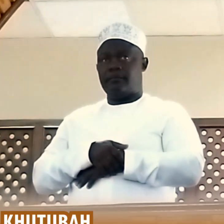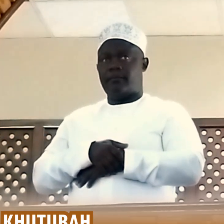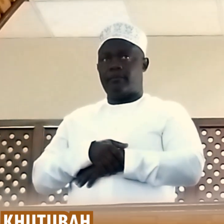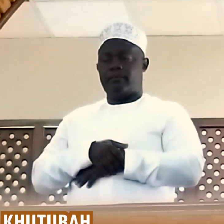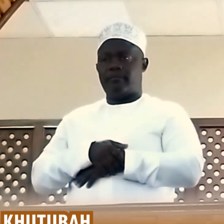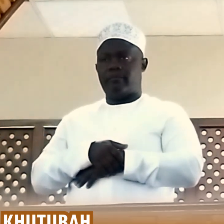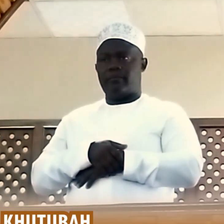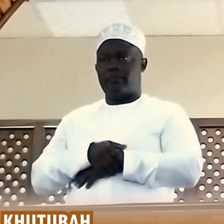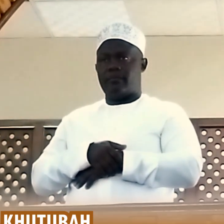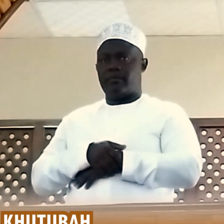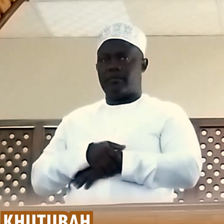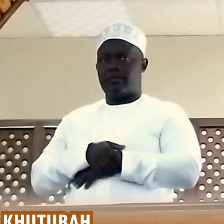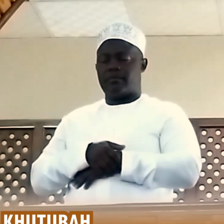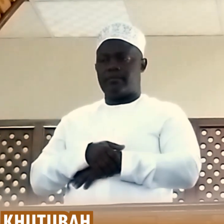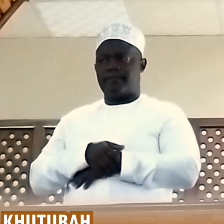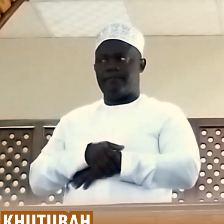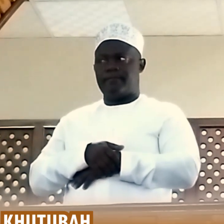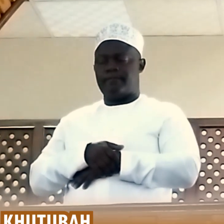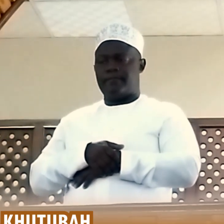olaba